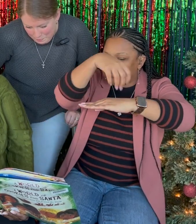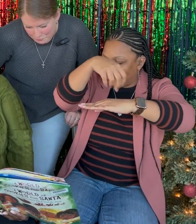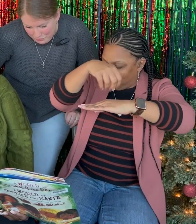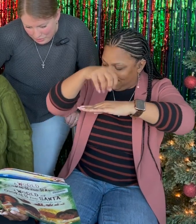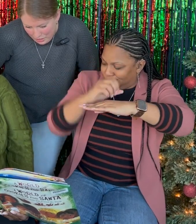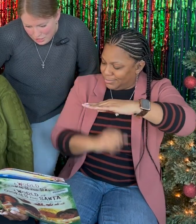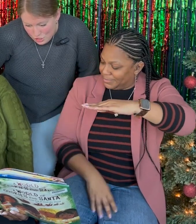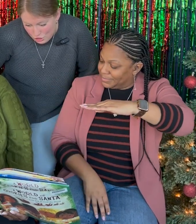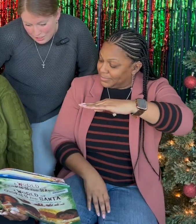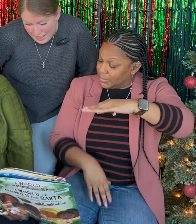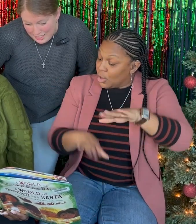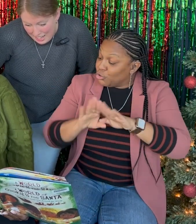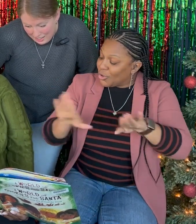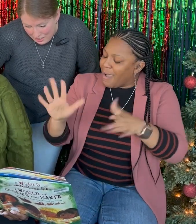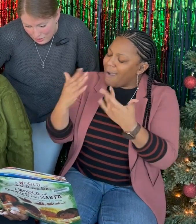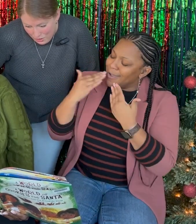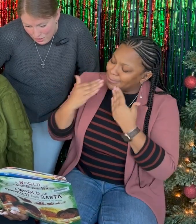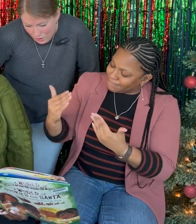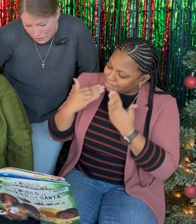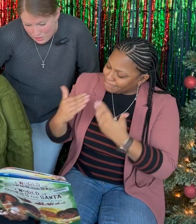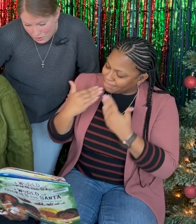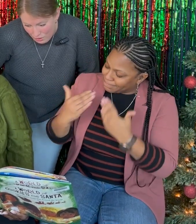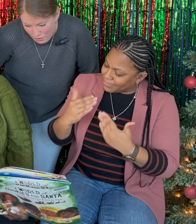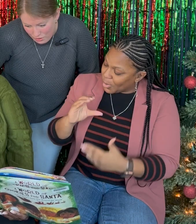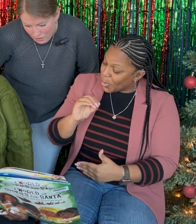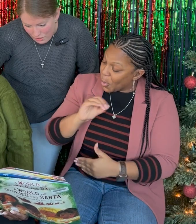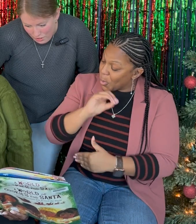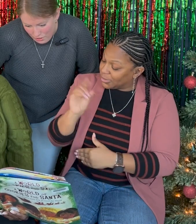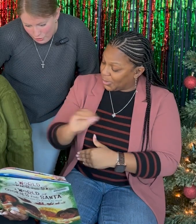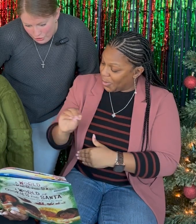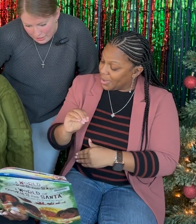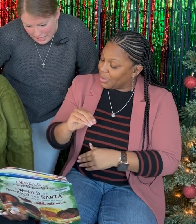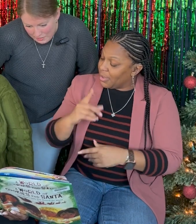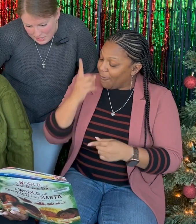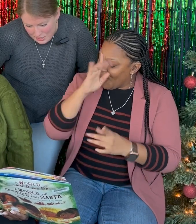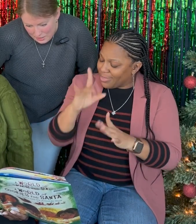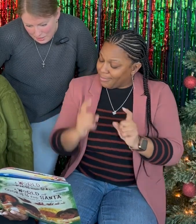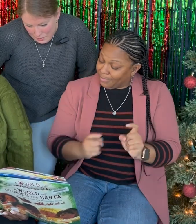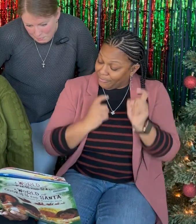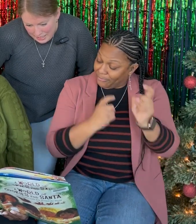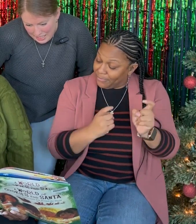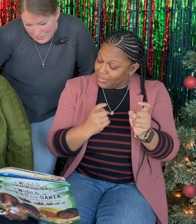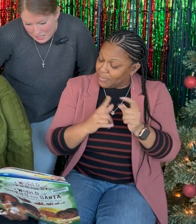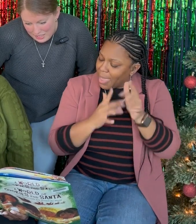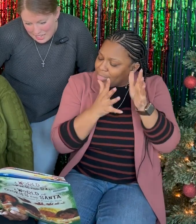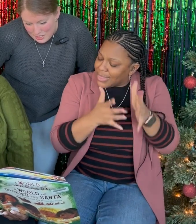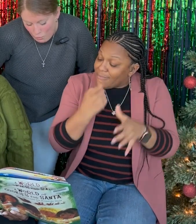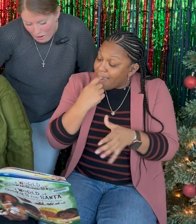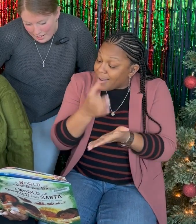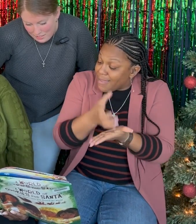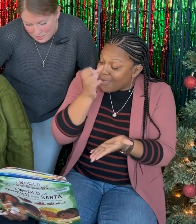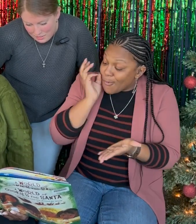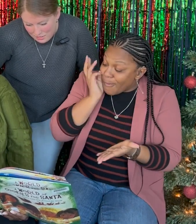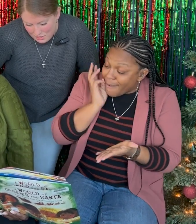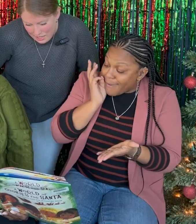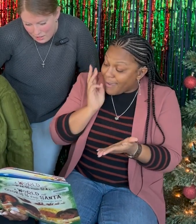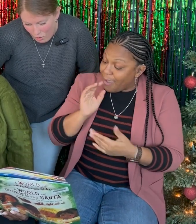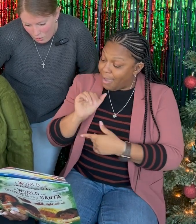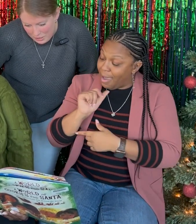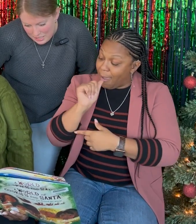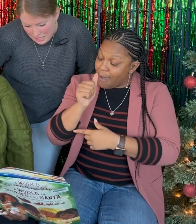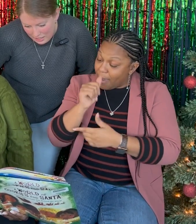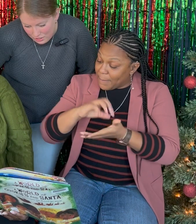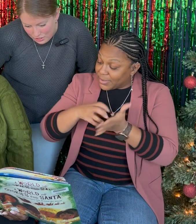fill. Children thank Olencero for their gifts by leaving a glass of wine